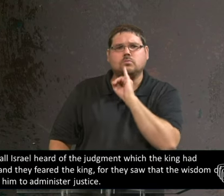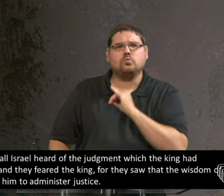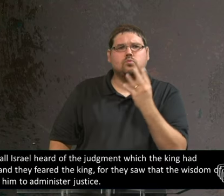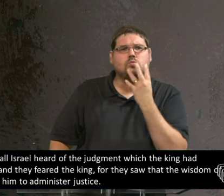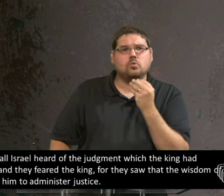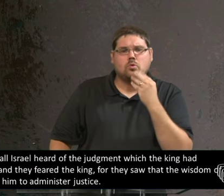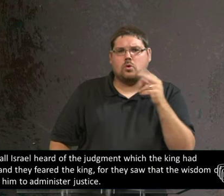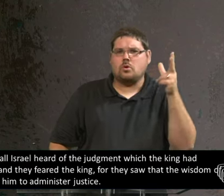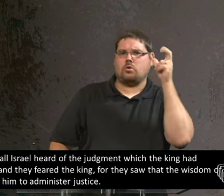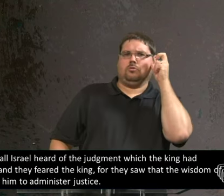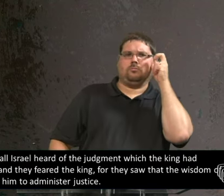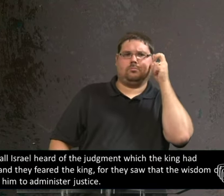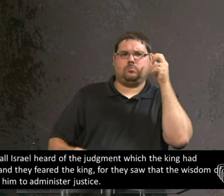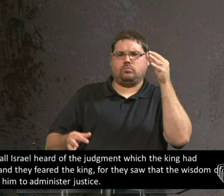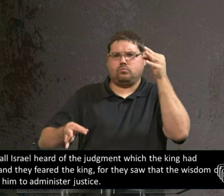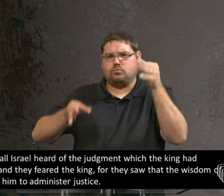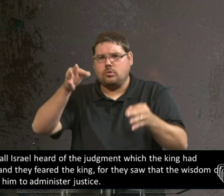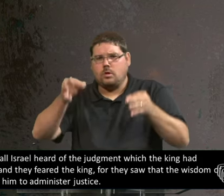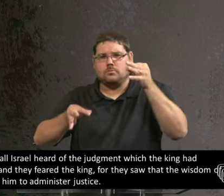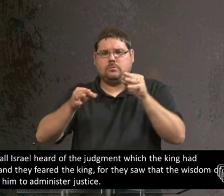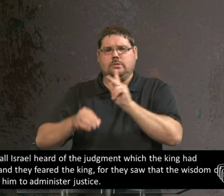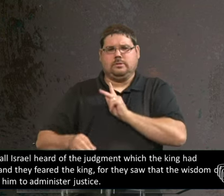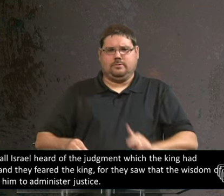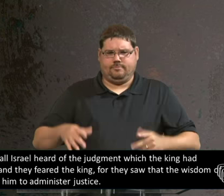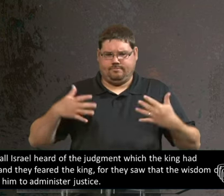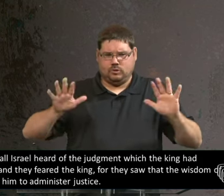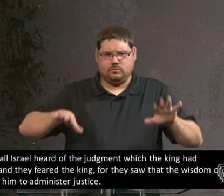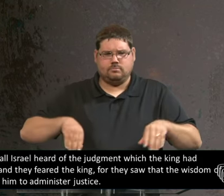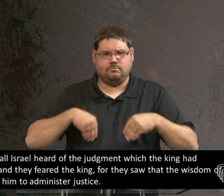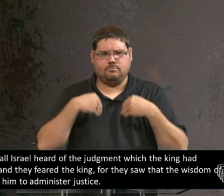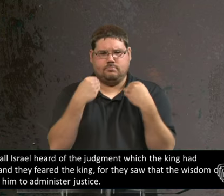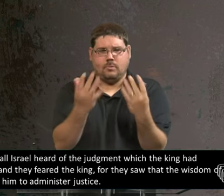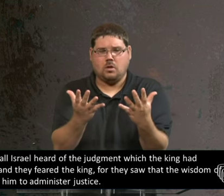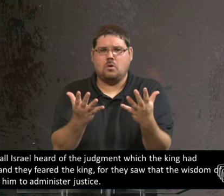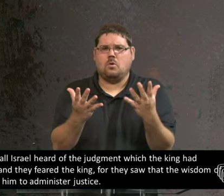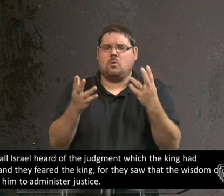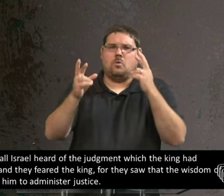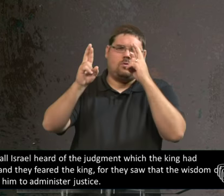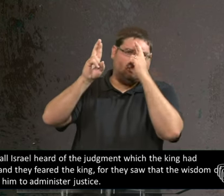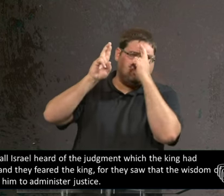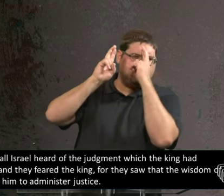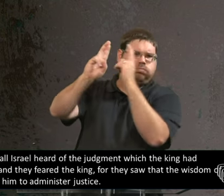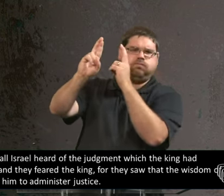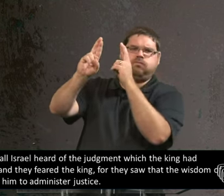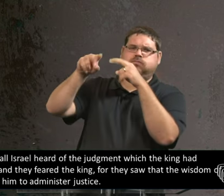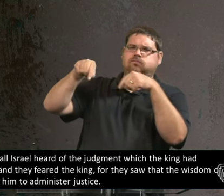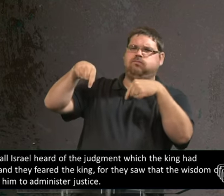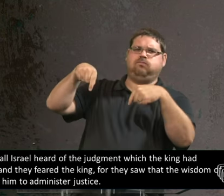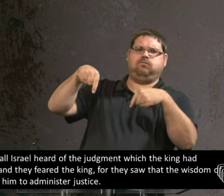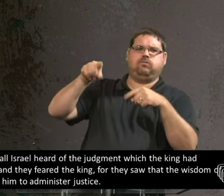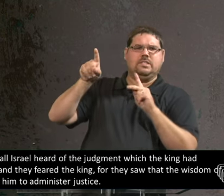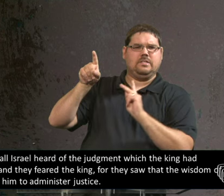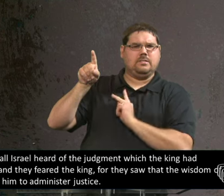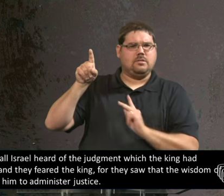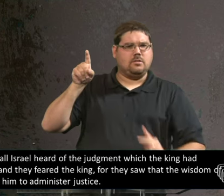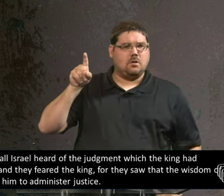And all Israel heard of the judgment which the king had rendered. And they feared the